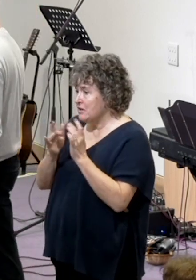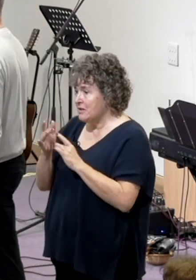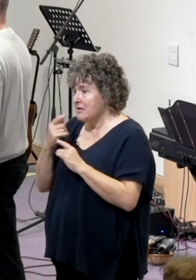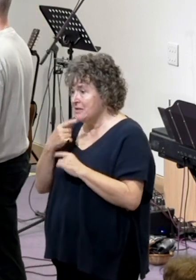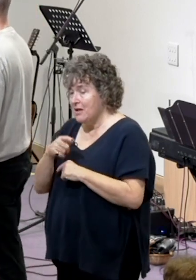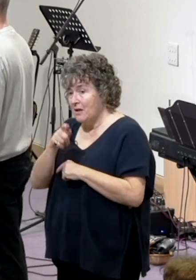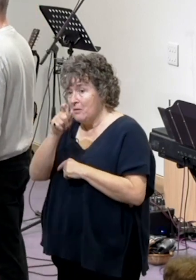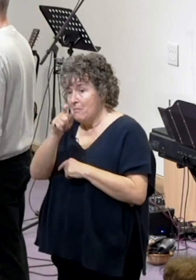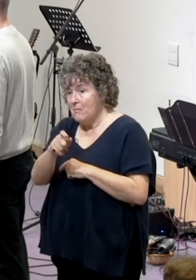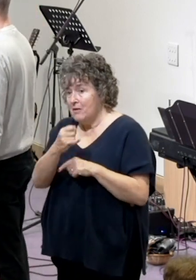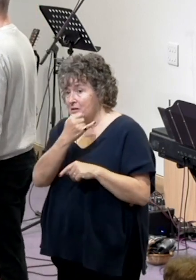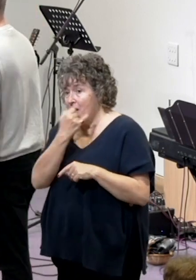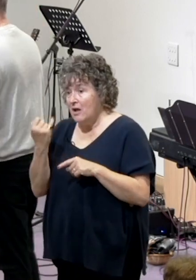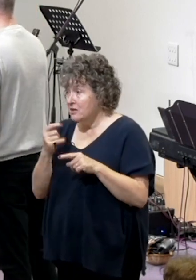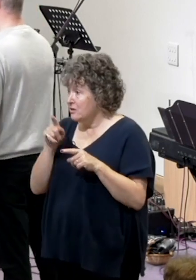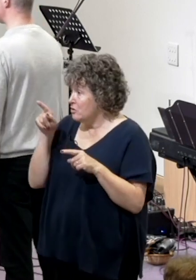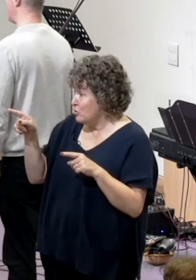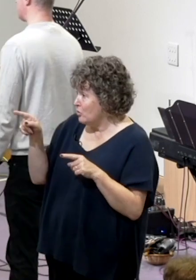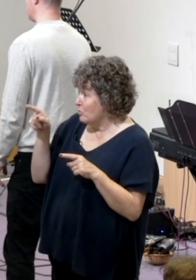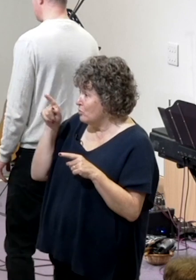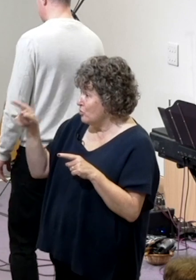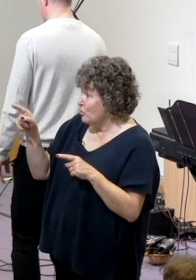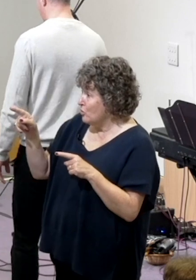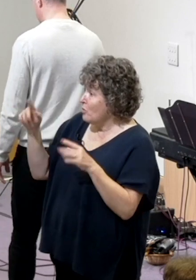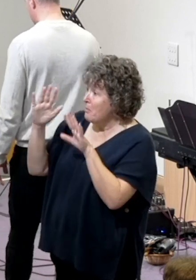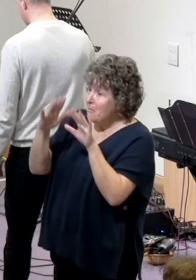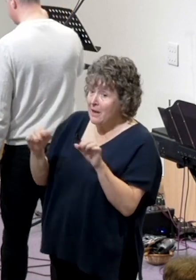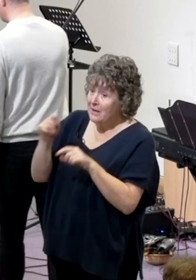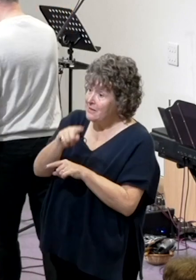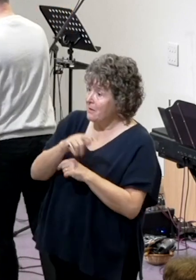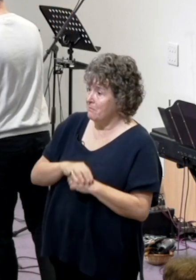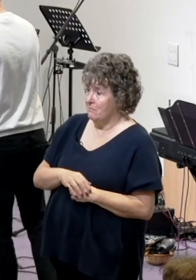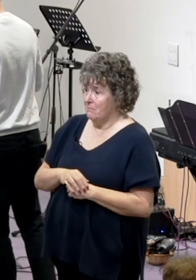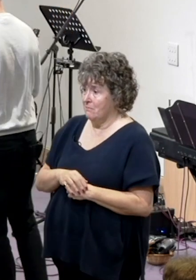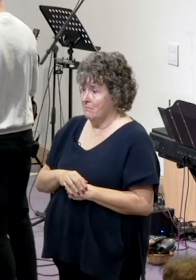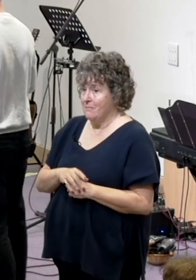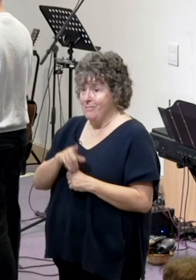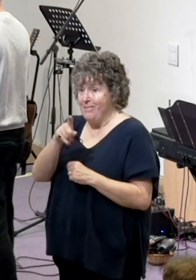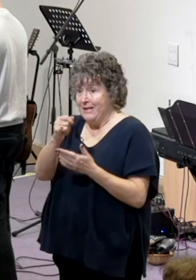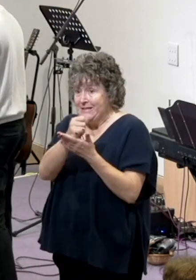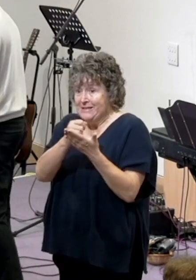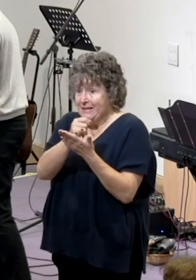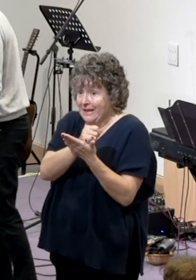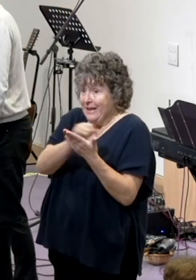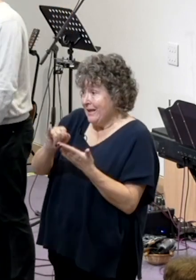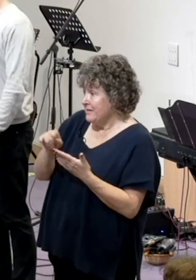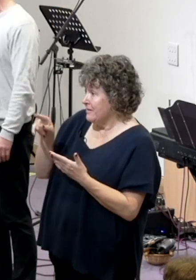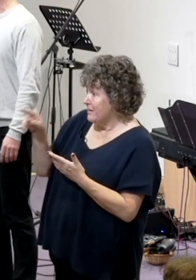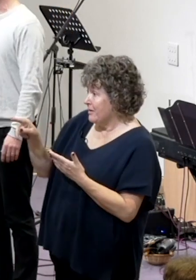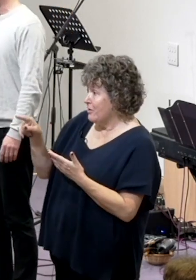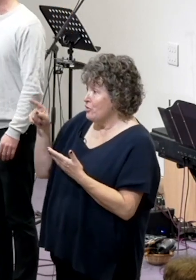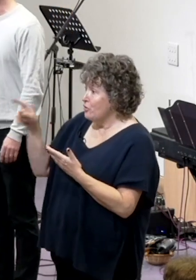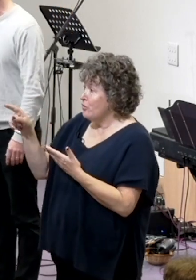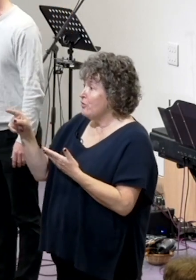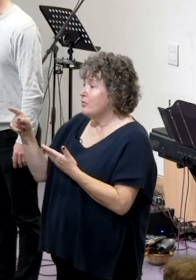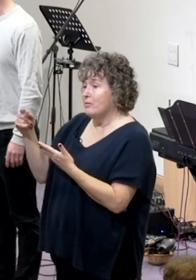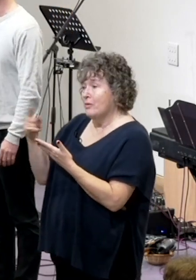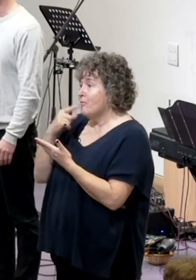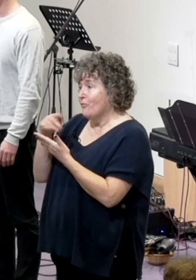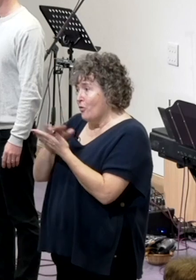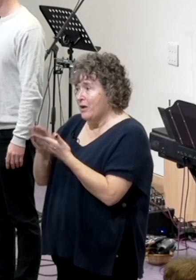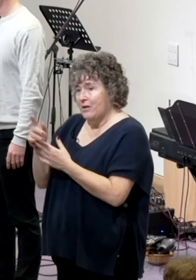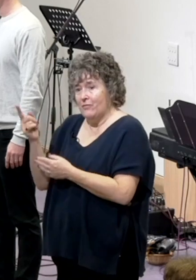who curse us. Jesus said that we should forgive those who hurt us in the same way that God has forgiven